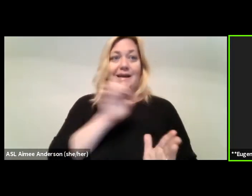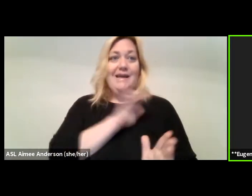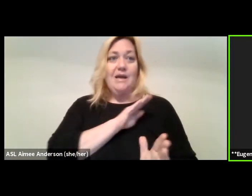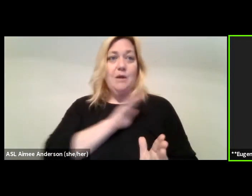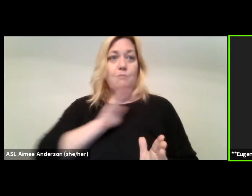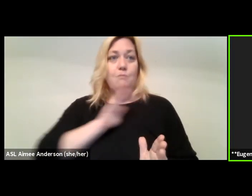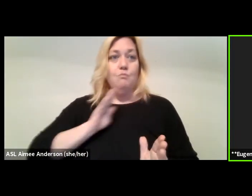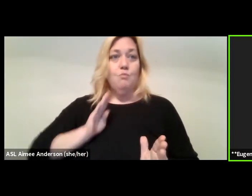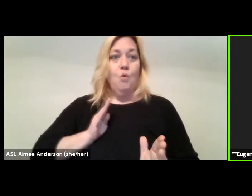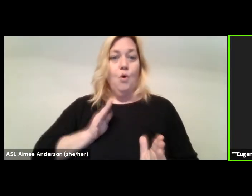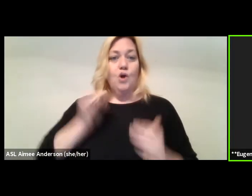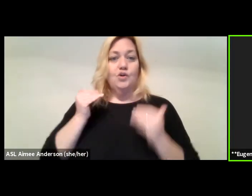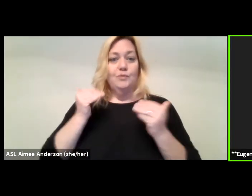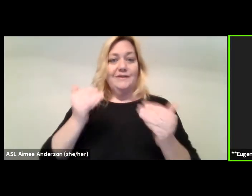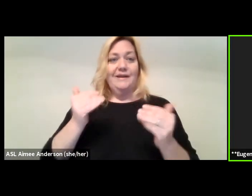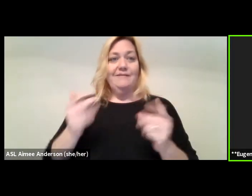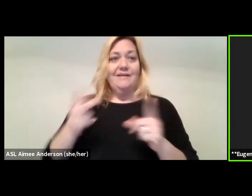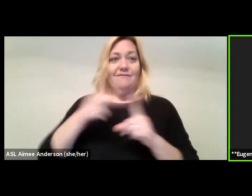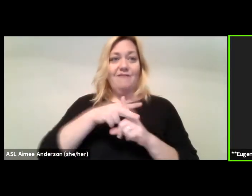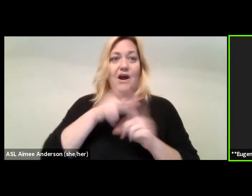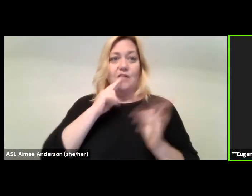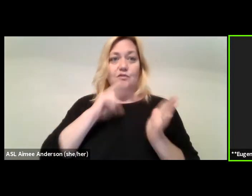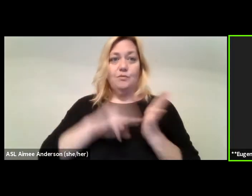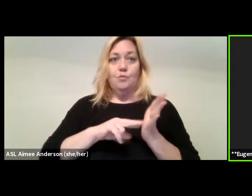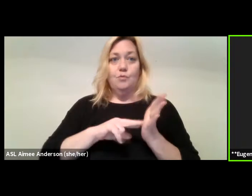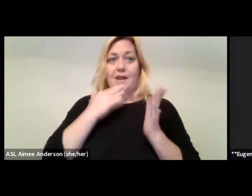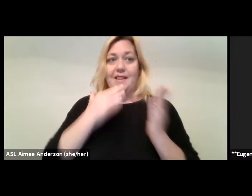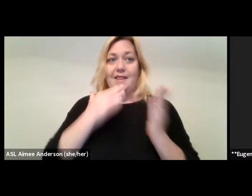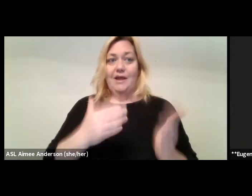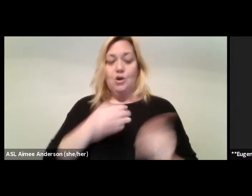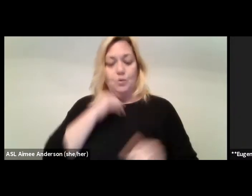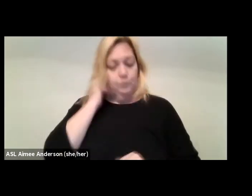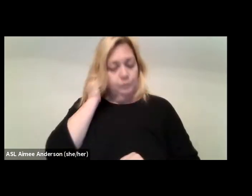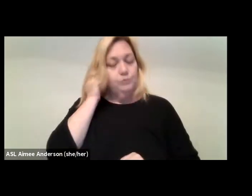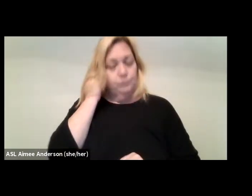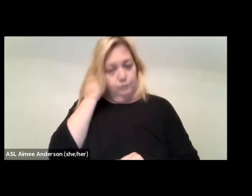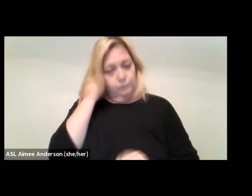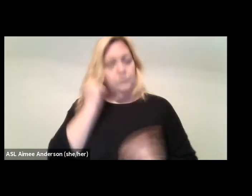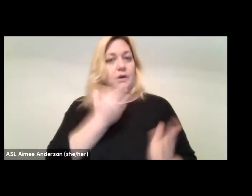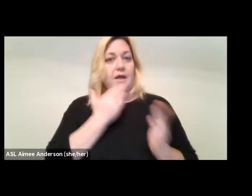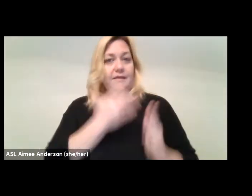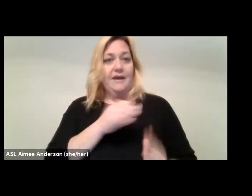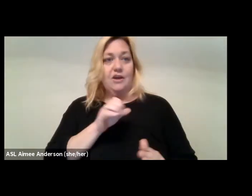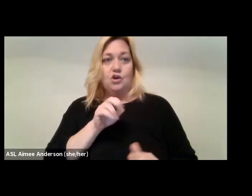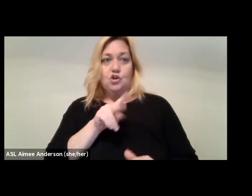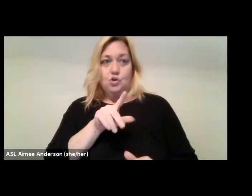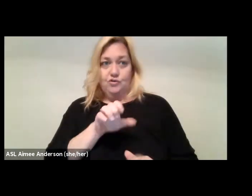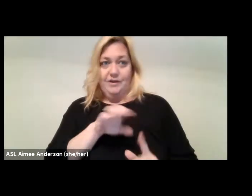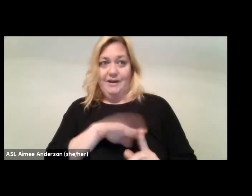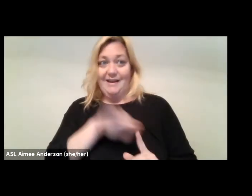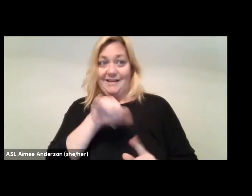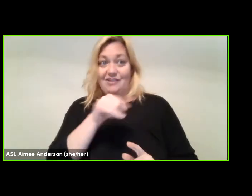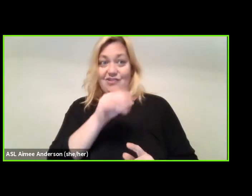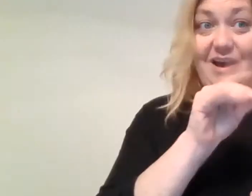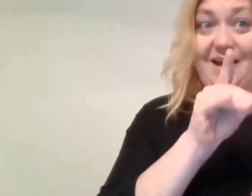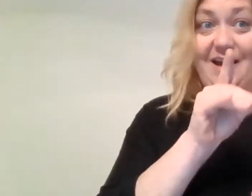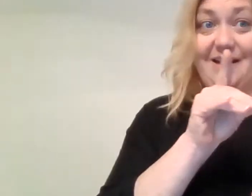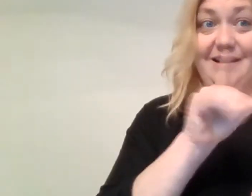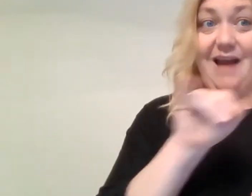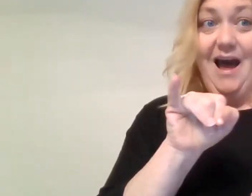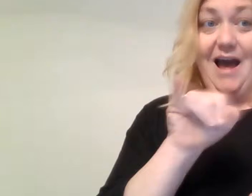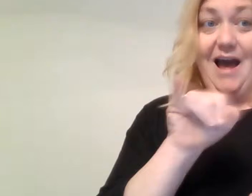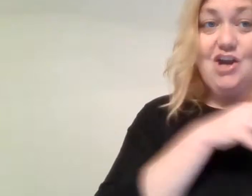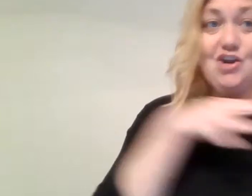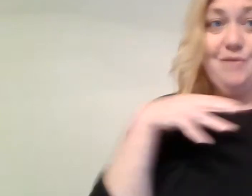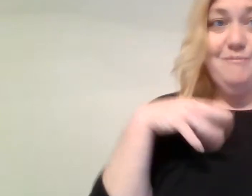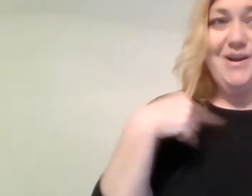to receive and file this report. Thank you. Thank you, Eugene. And on behalf of the JEDI committee, as the Chair Hicks said,